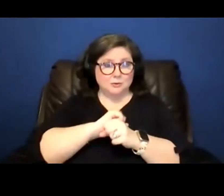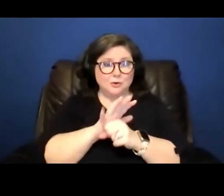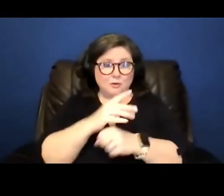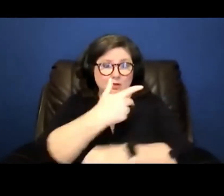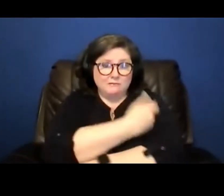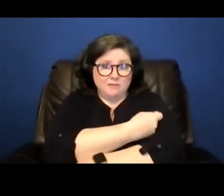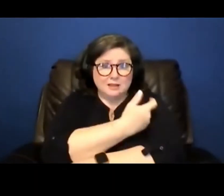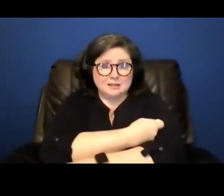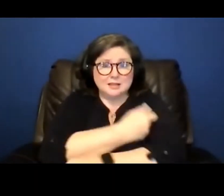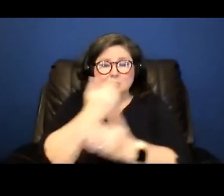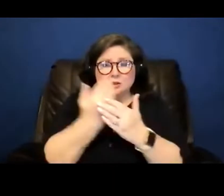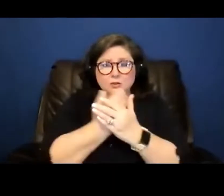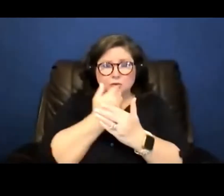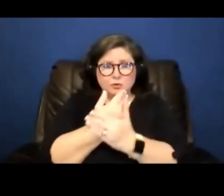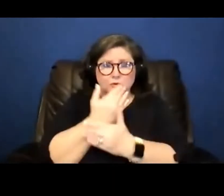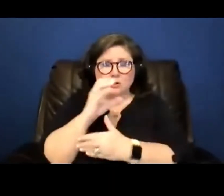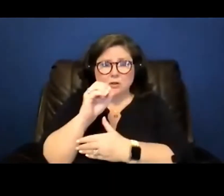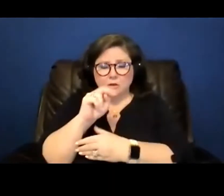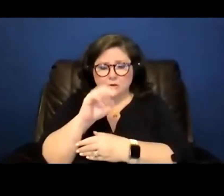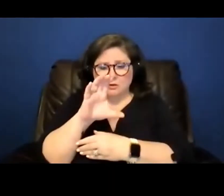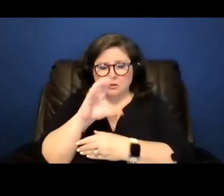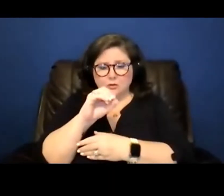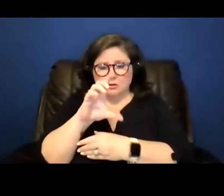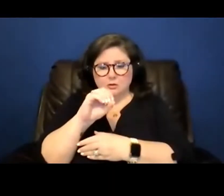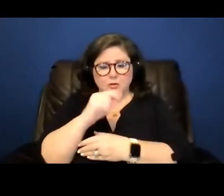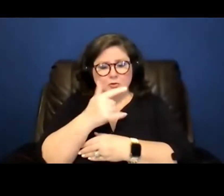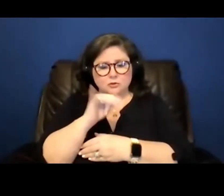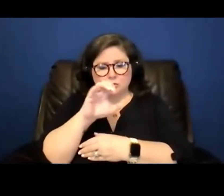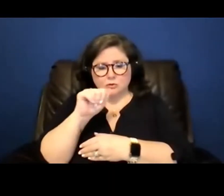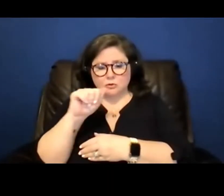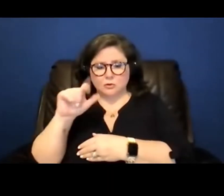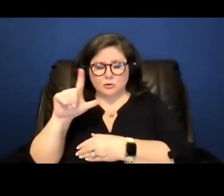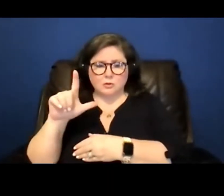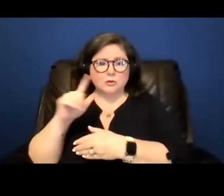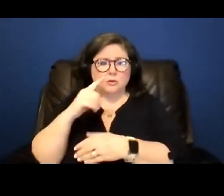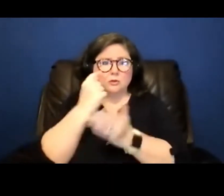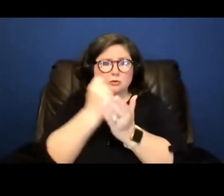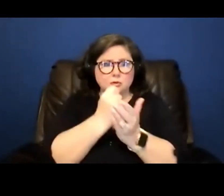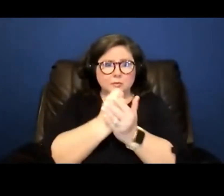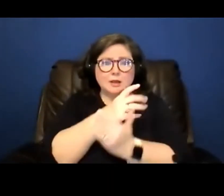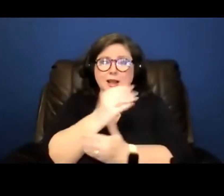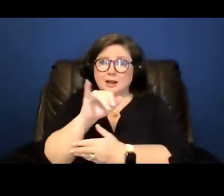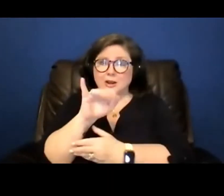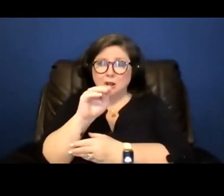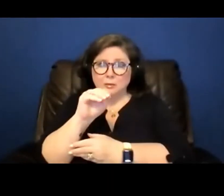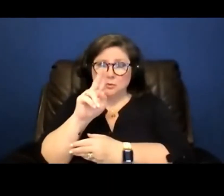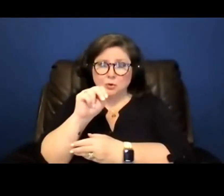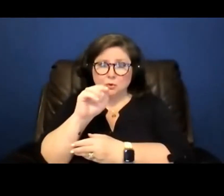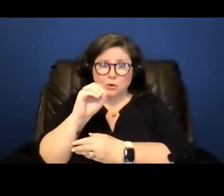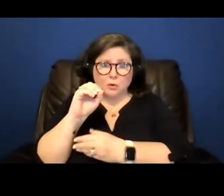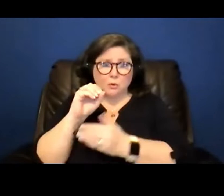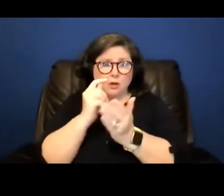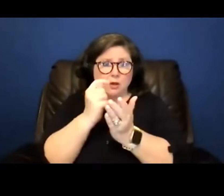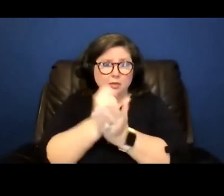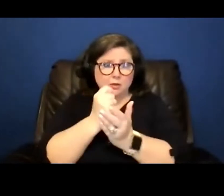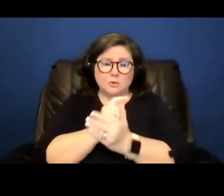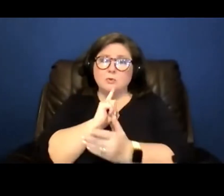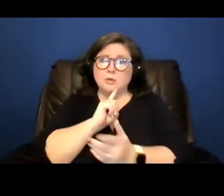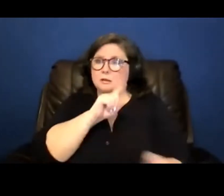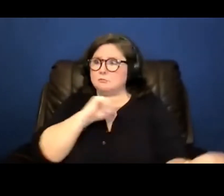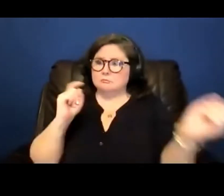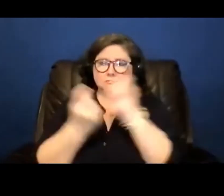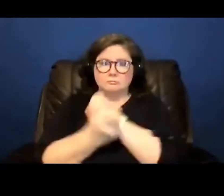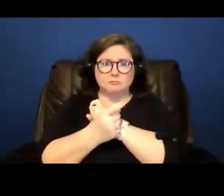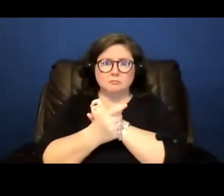or the new oncological treatment that we have, including immunotherapy, which has really revolutionized the field